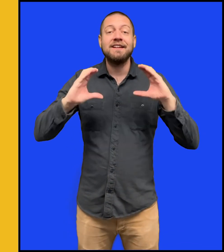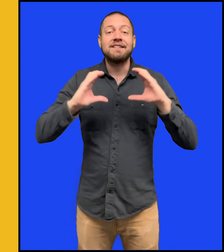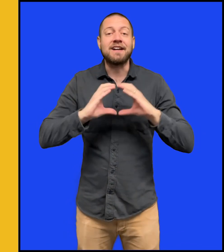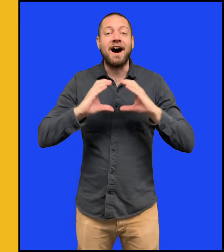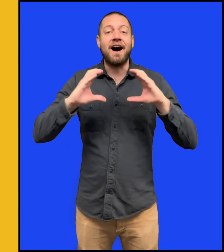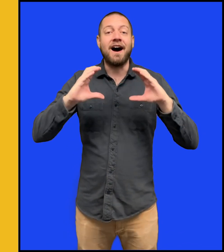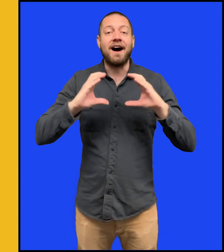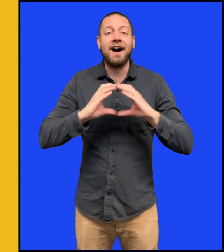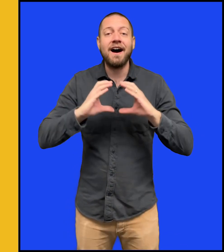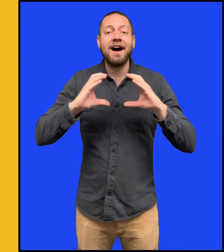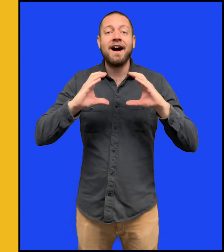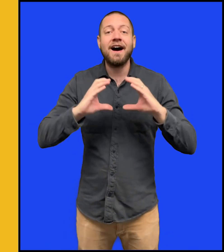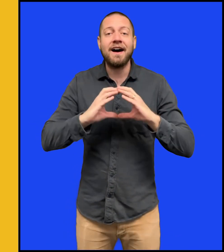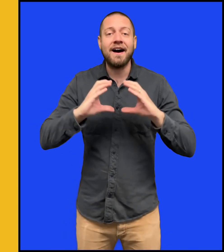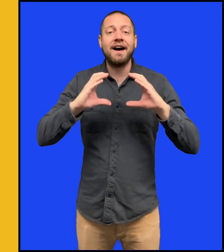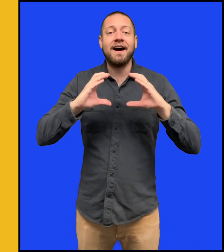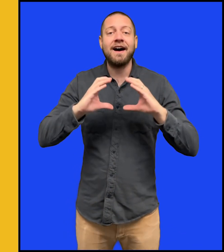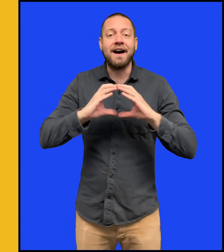says